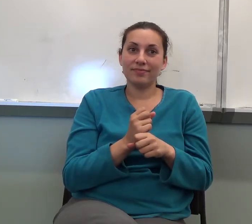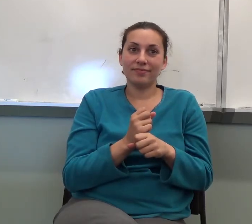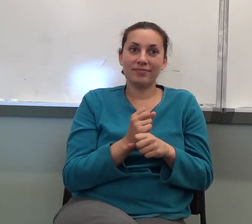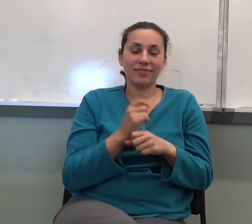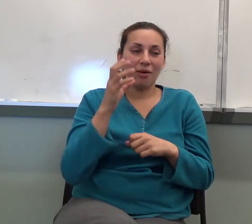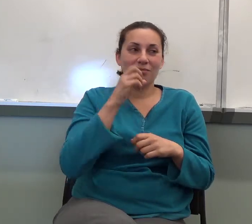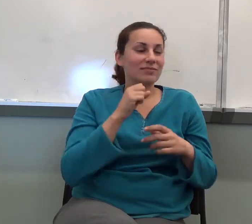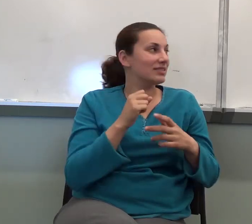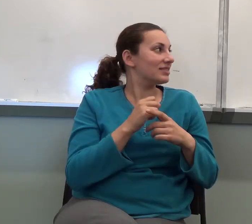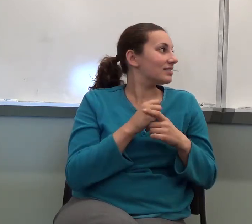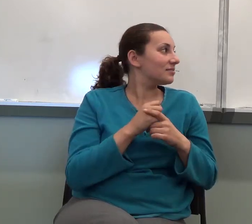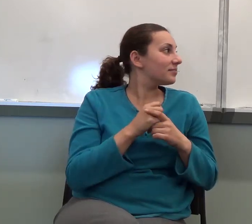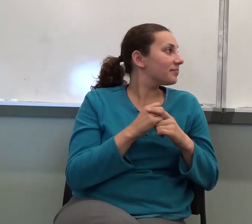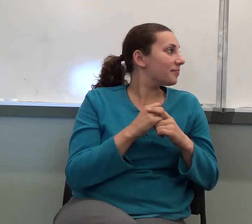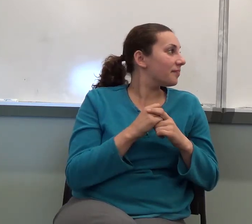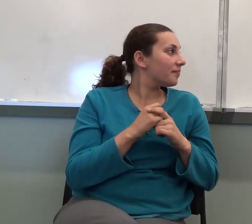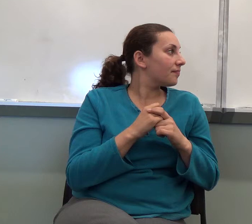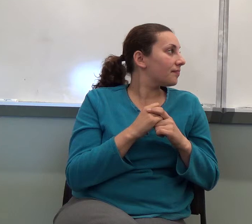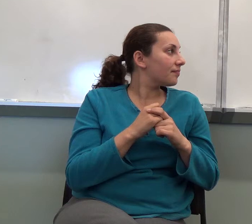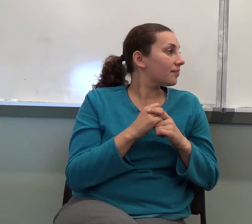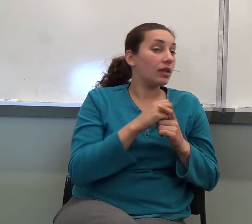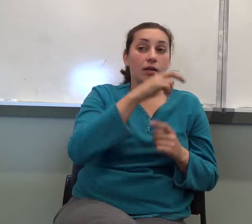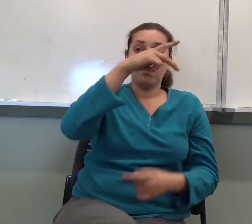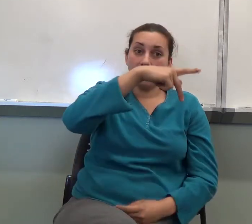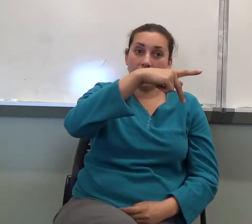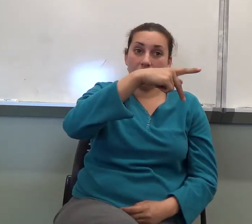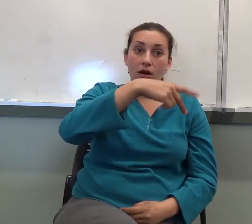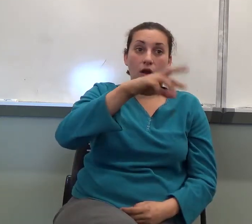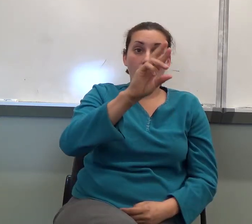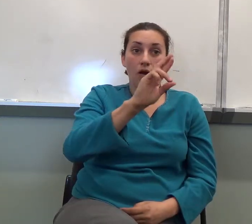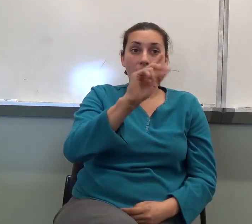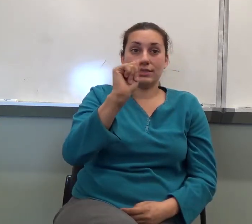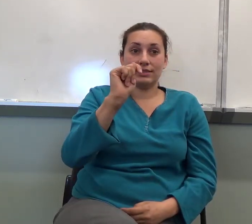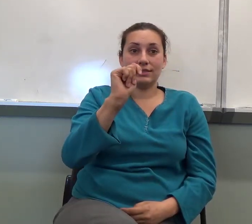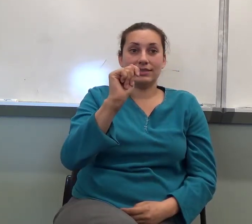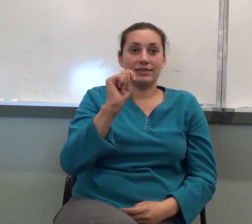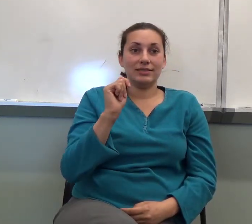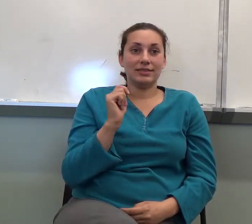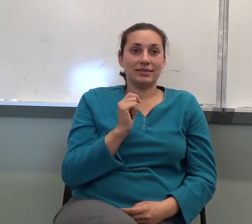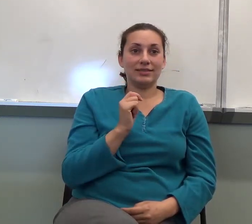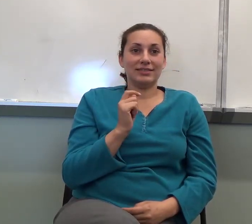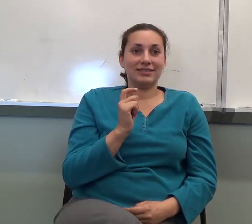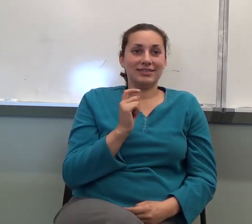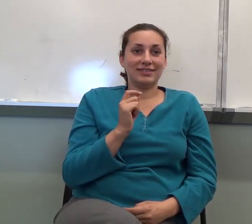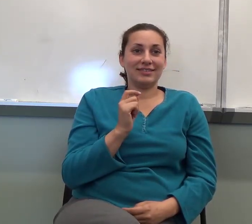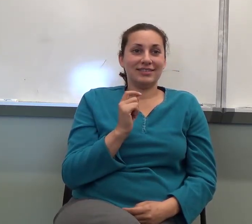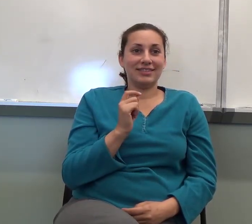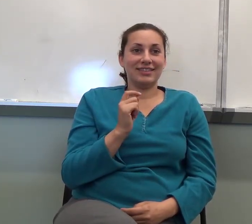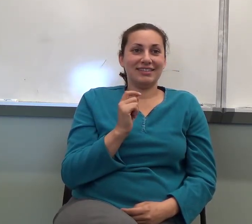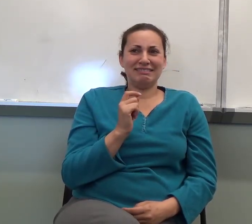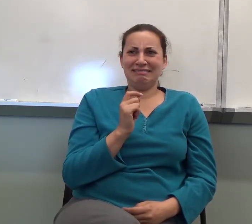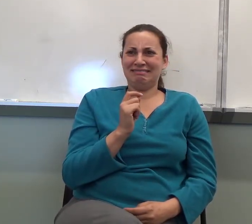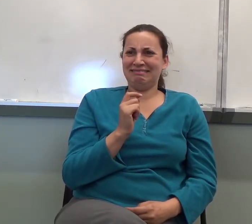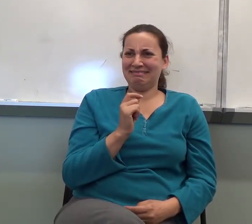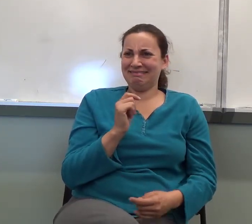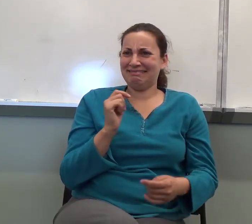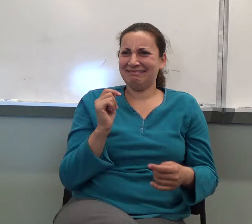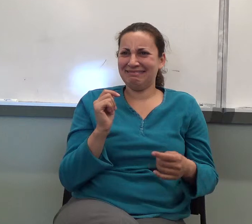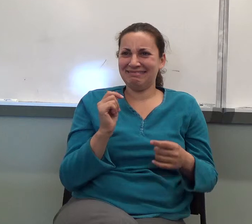Okay. And the P and the R and the T are the same. All right, those are the 2 formulas. So let's look at some examples and plug